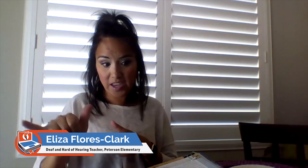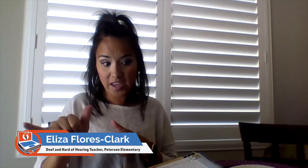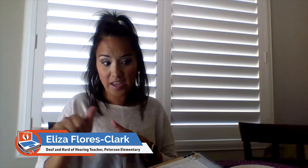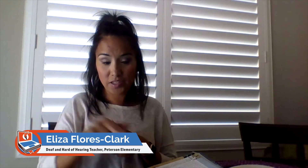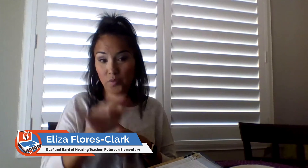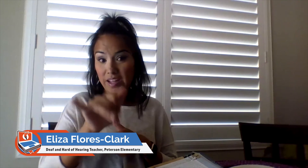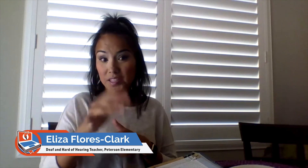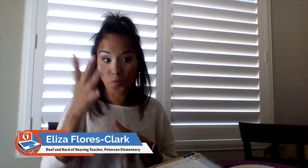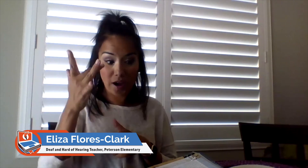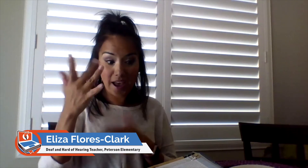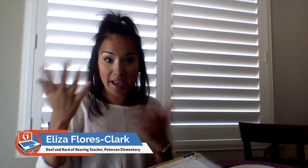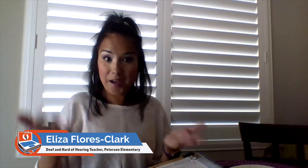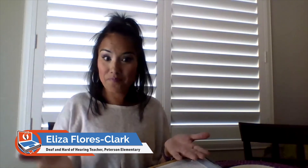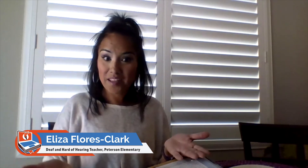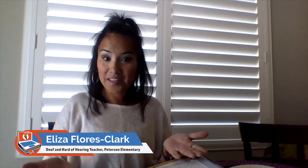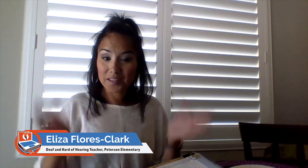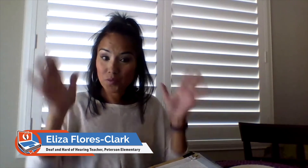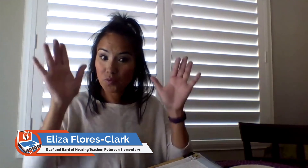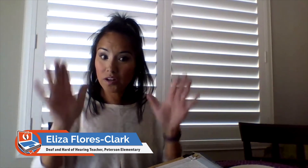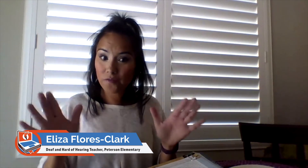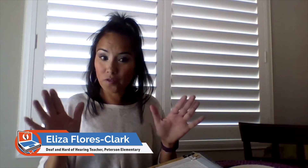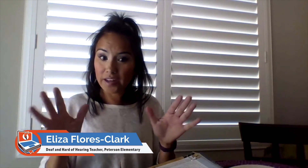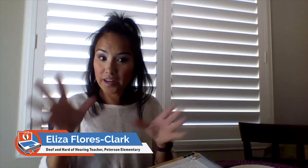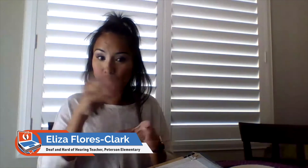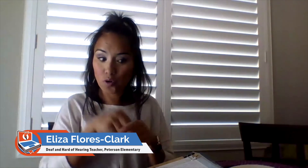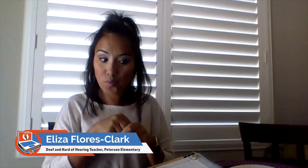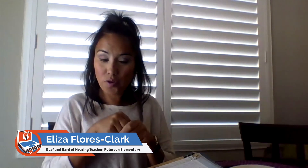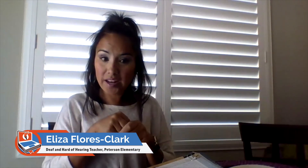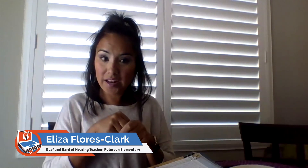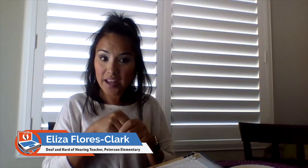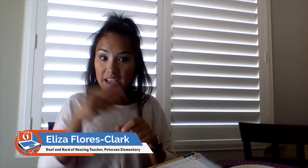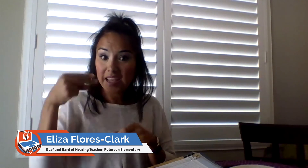geography. So that's why it's wonderful. It incorporated